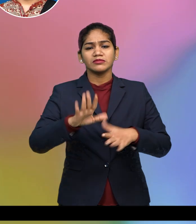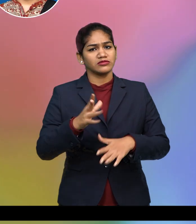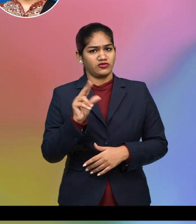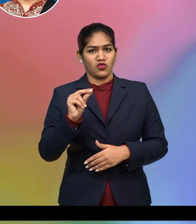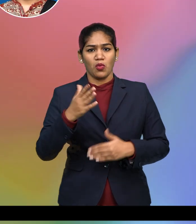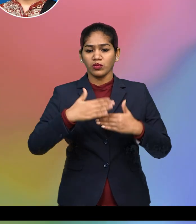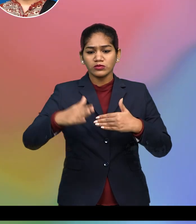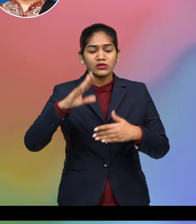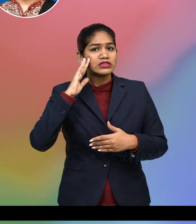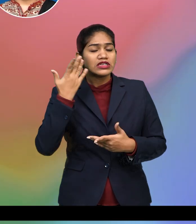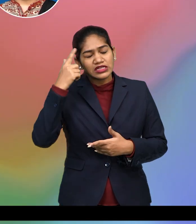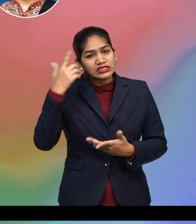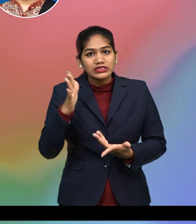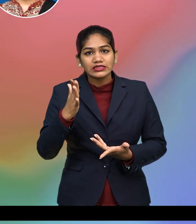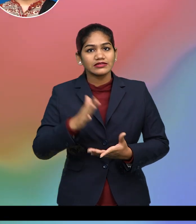earth.